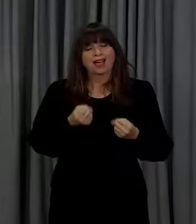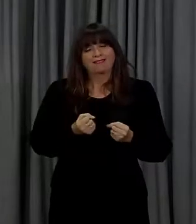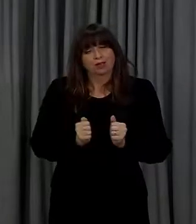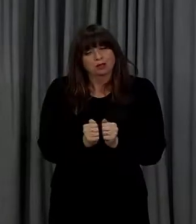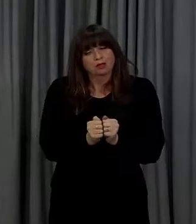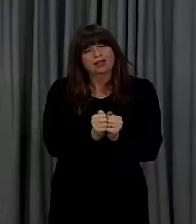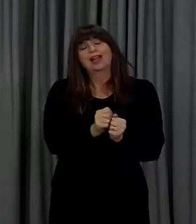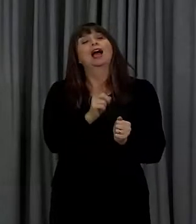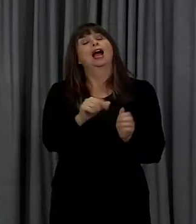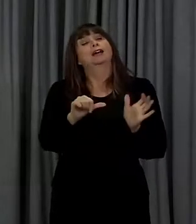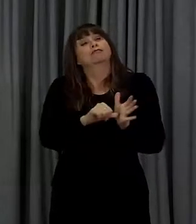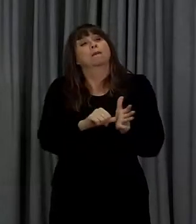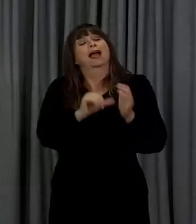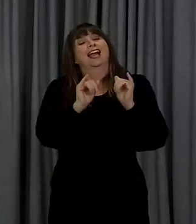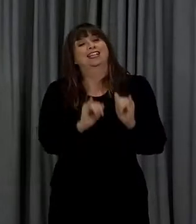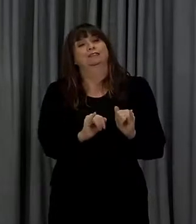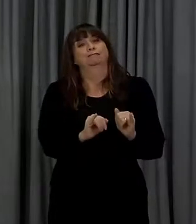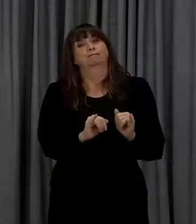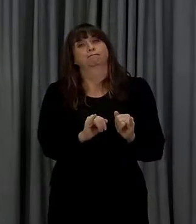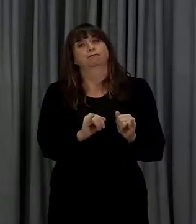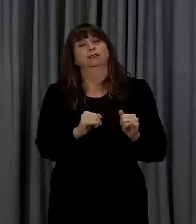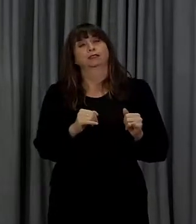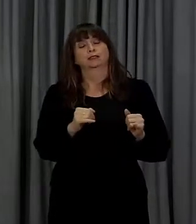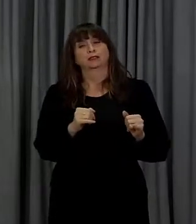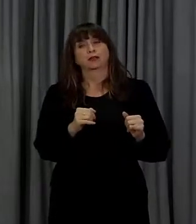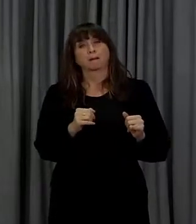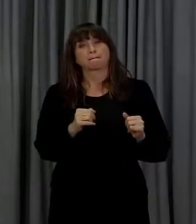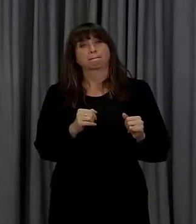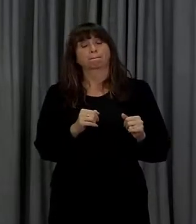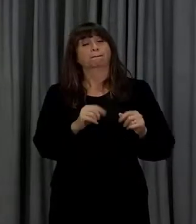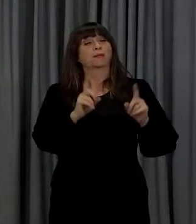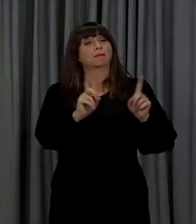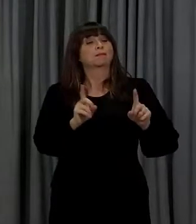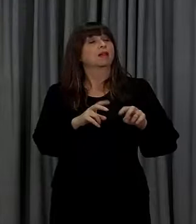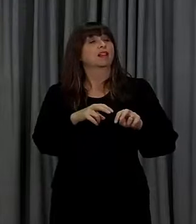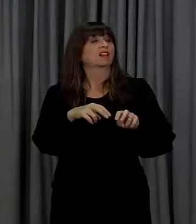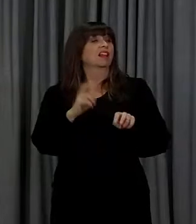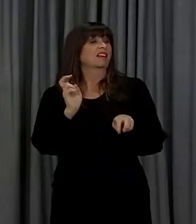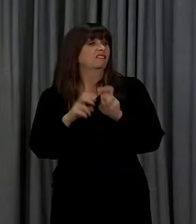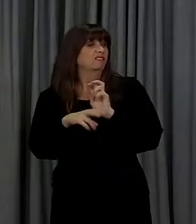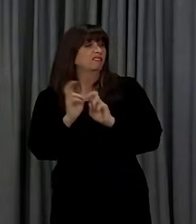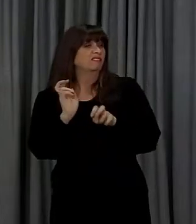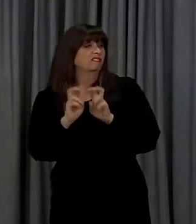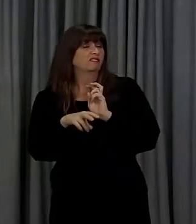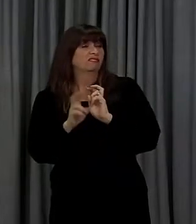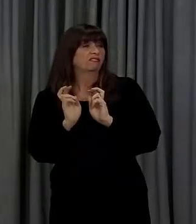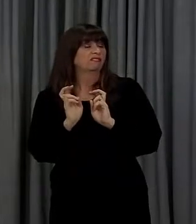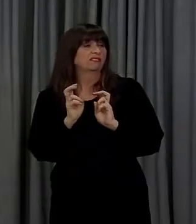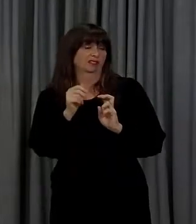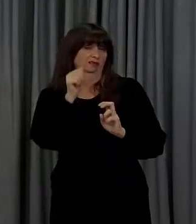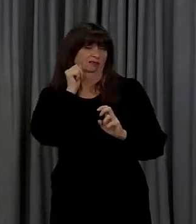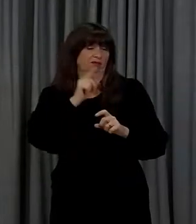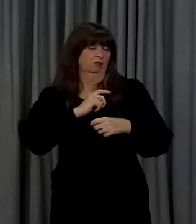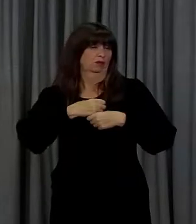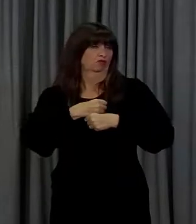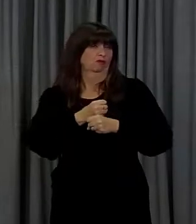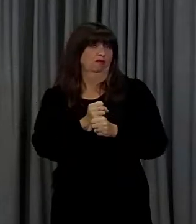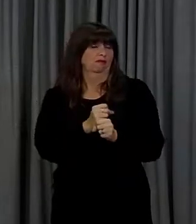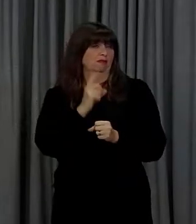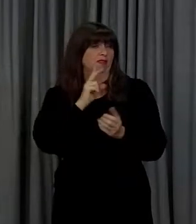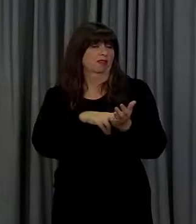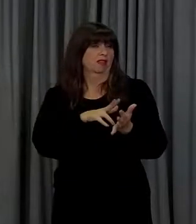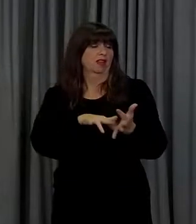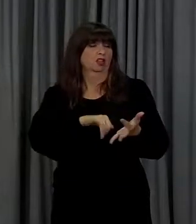place. The issue is that we are seeing retention an issue. As you can imagine, the pressure on people working